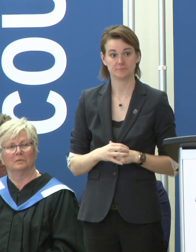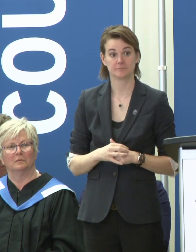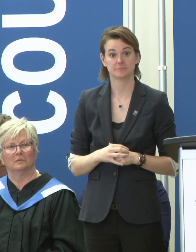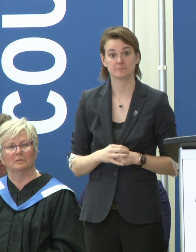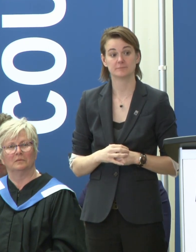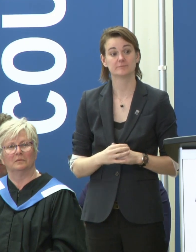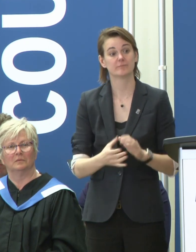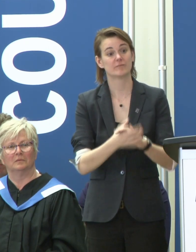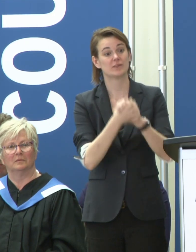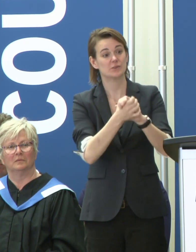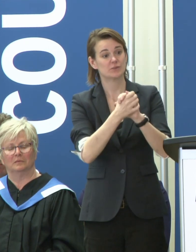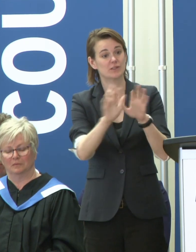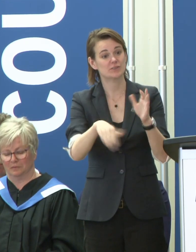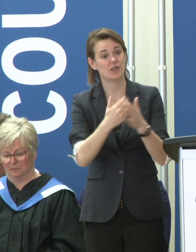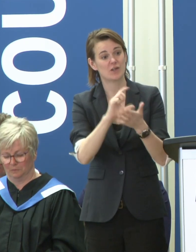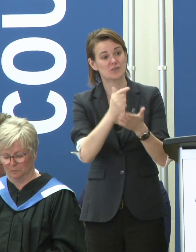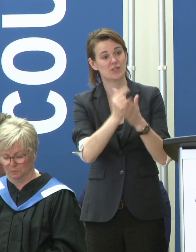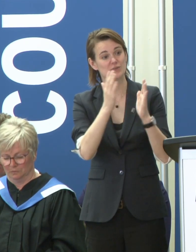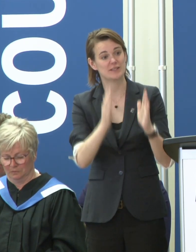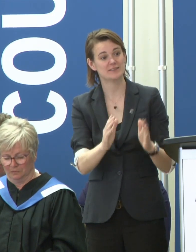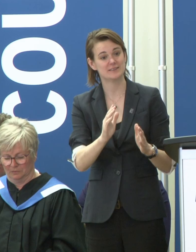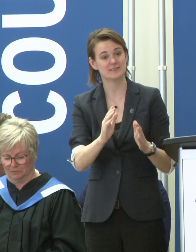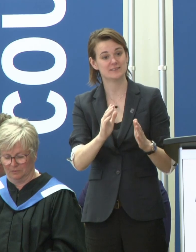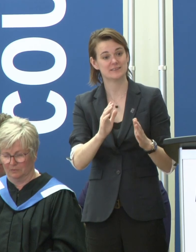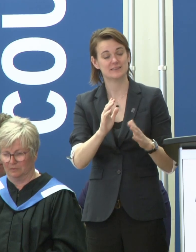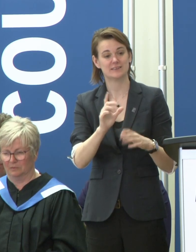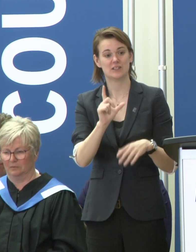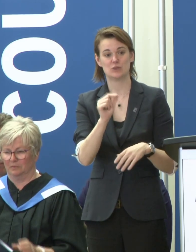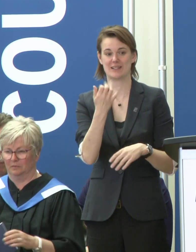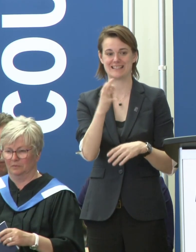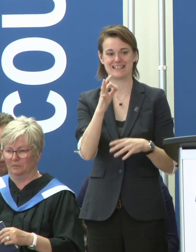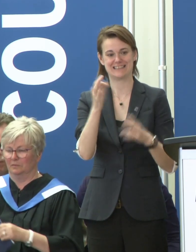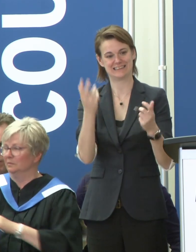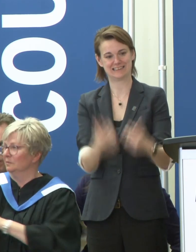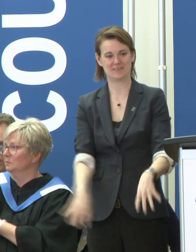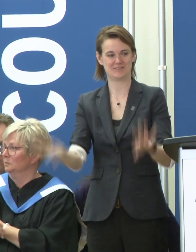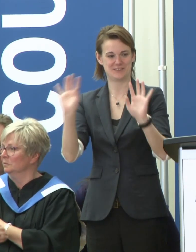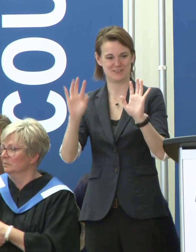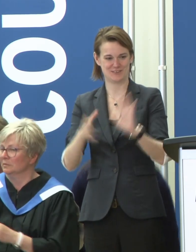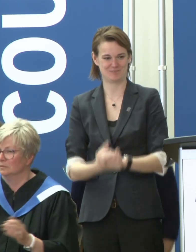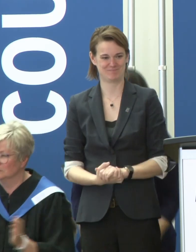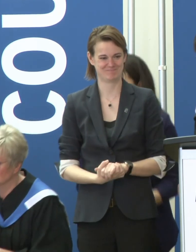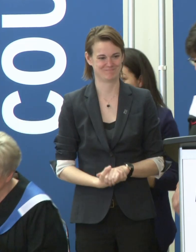Congratulations, graduates. Convocation 2019 is now ended.